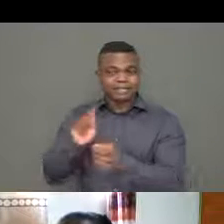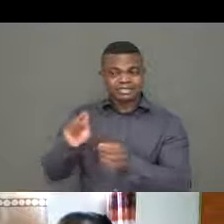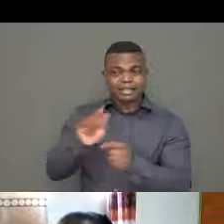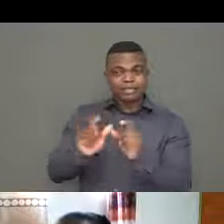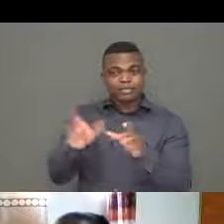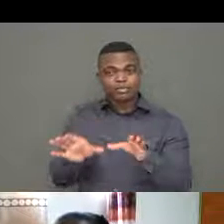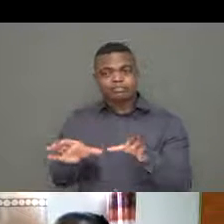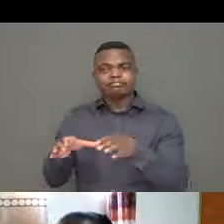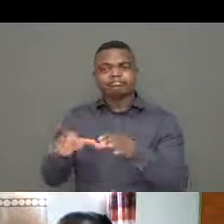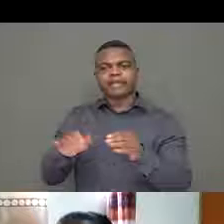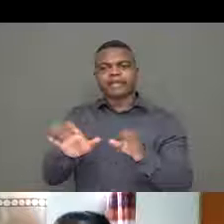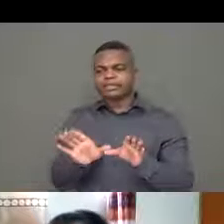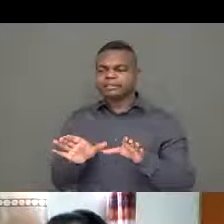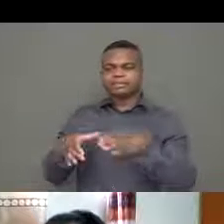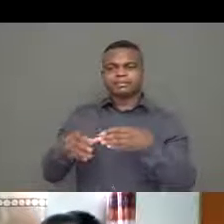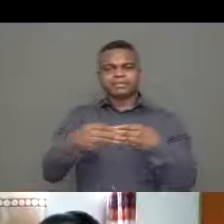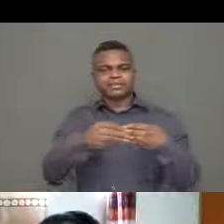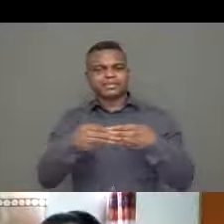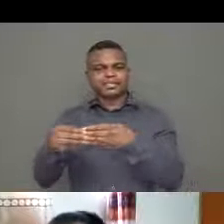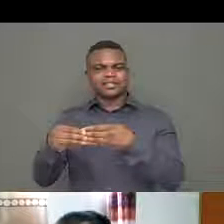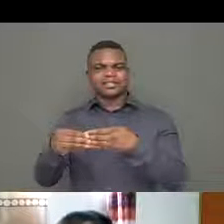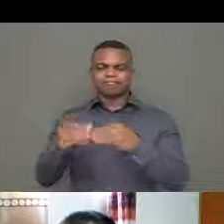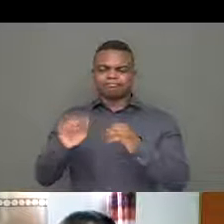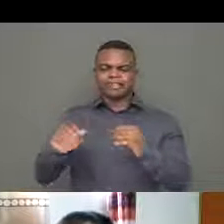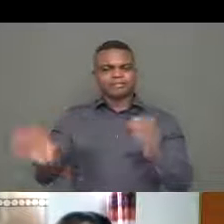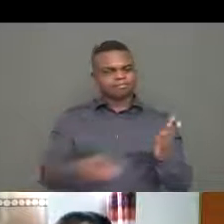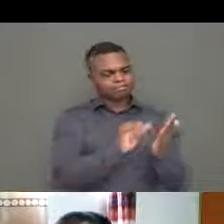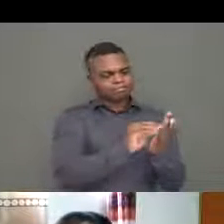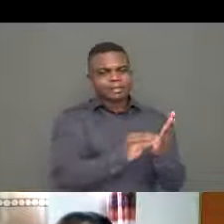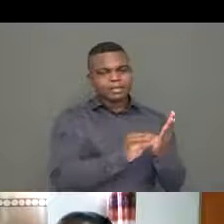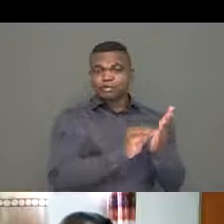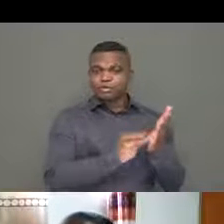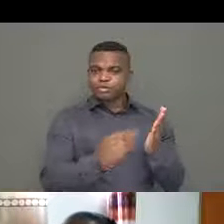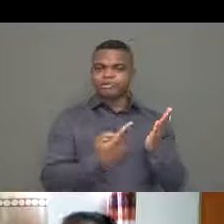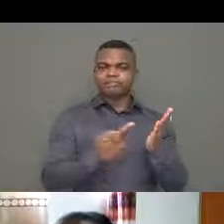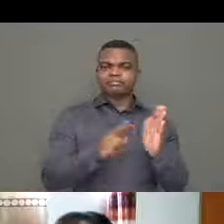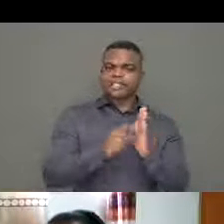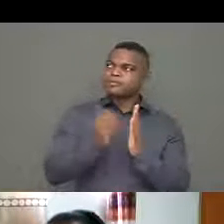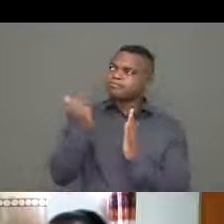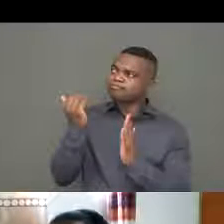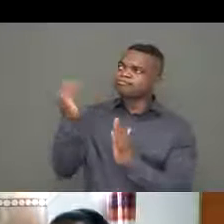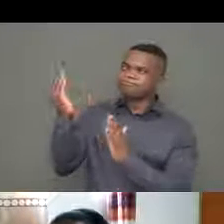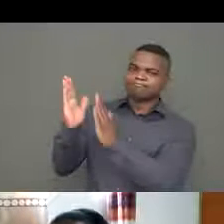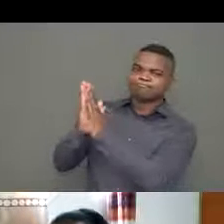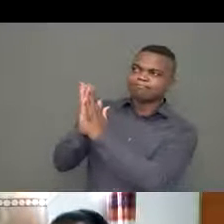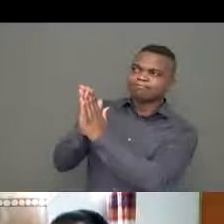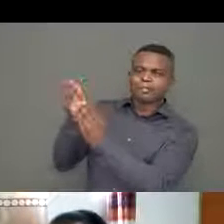or roles played in the project cycle management at their respective partner